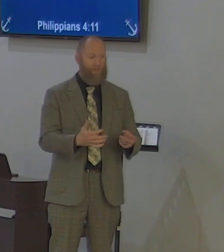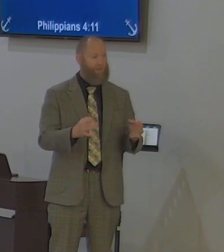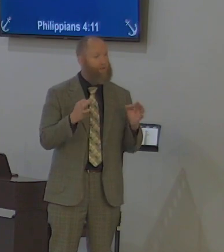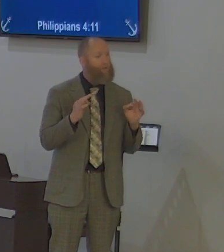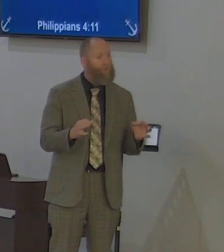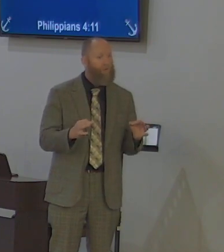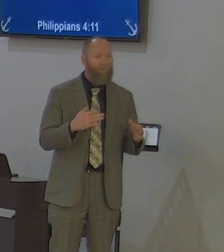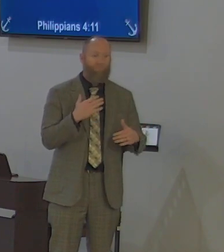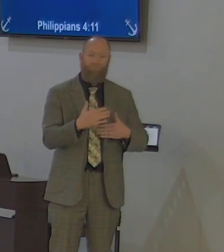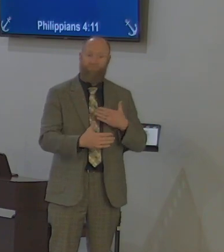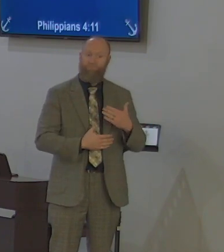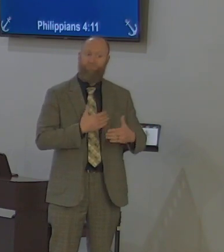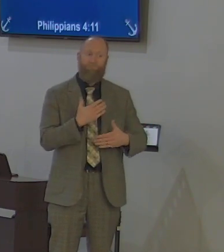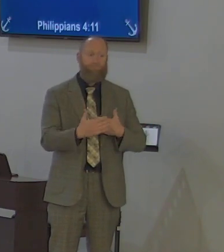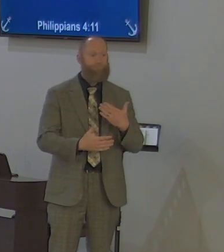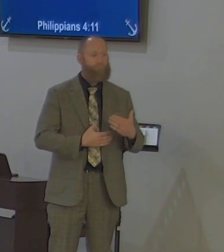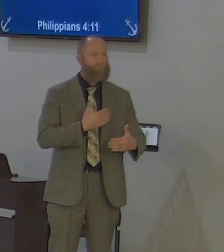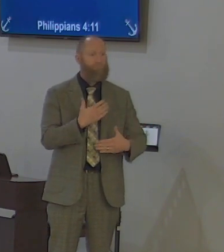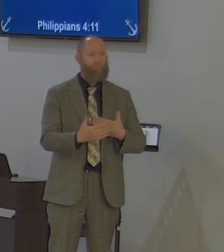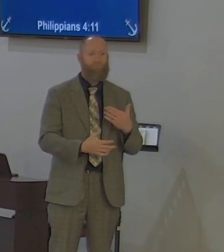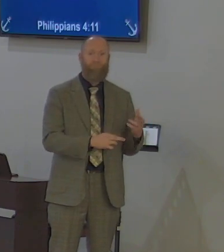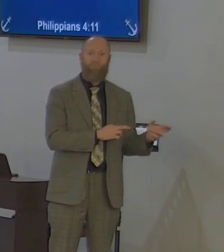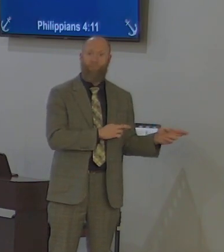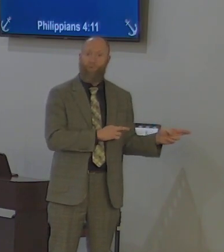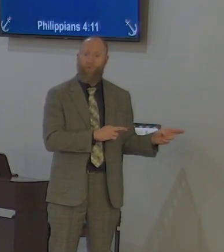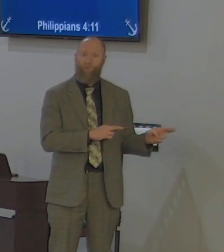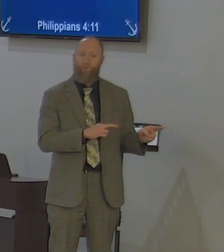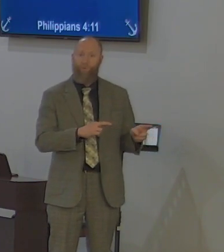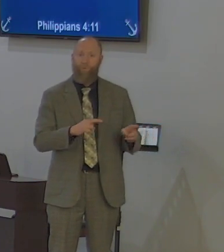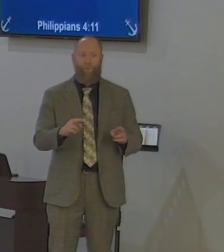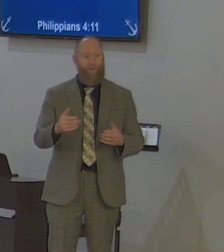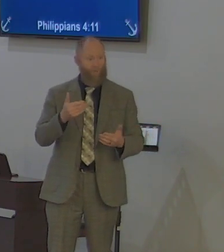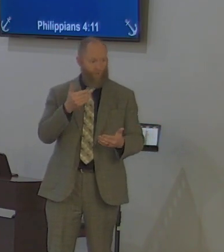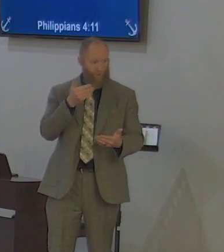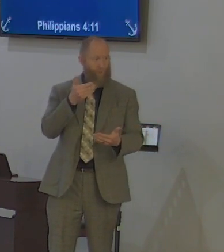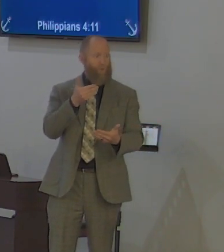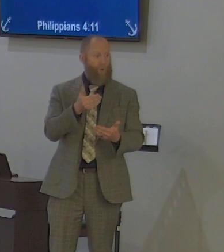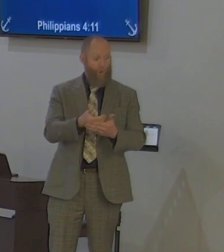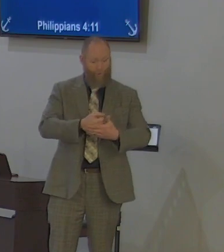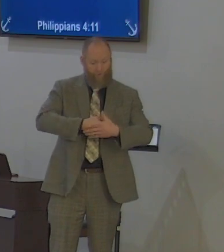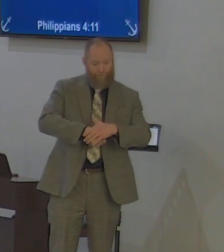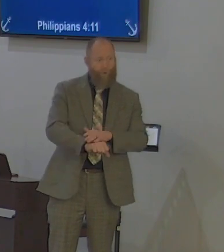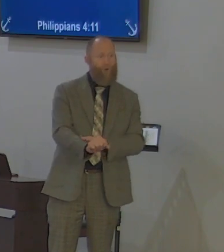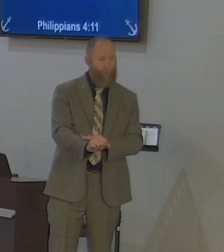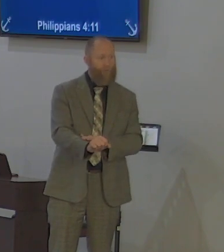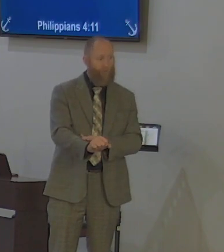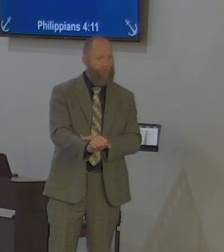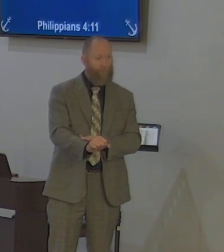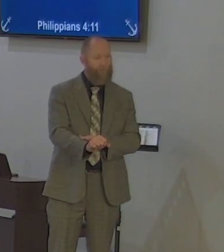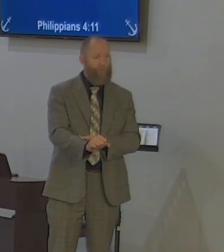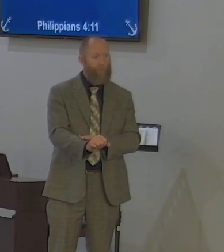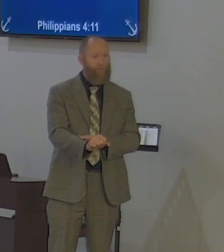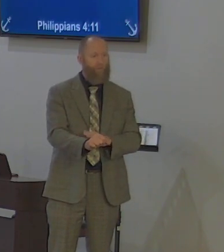you're just headed real fast towards holding a new child in your arms.